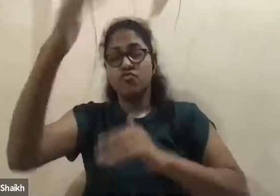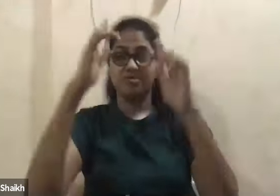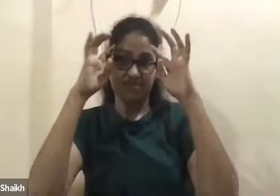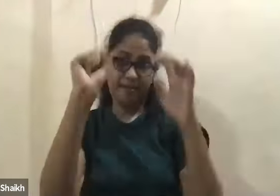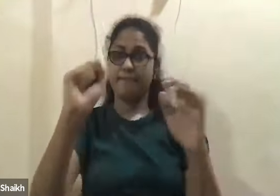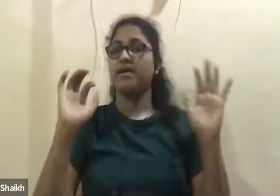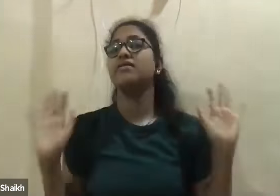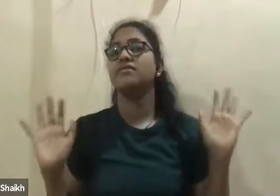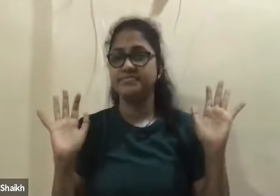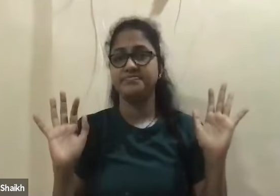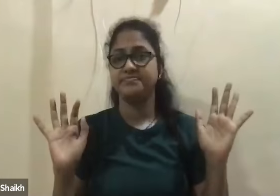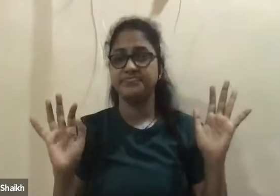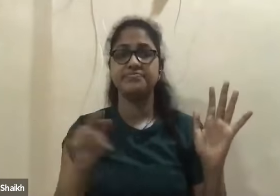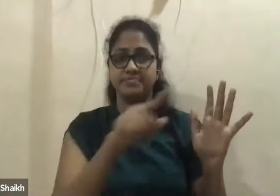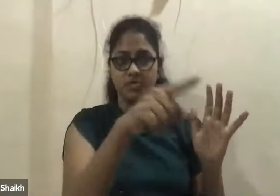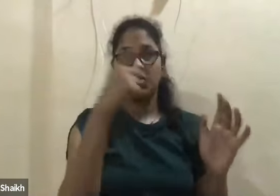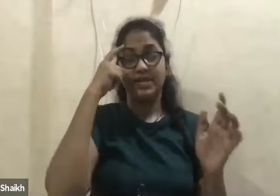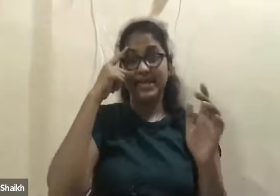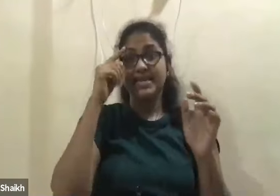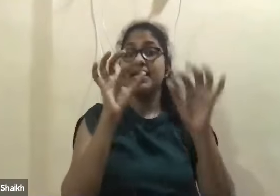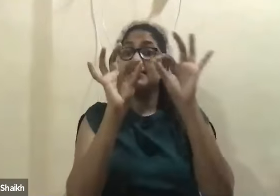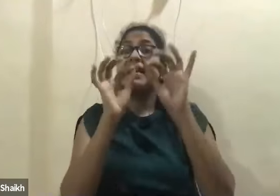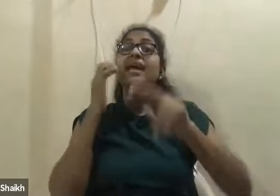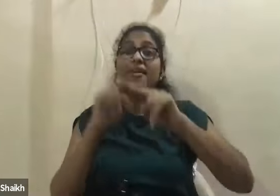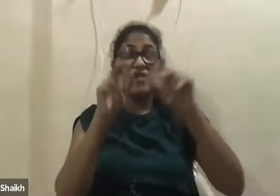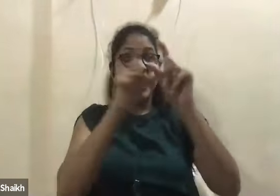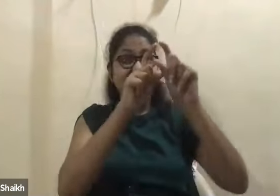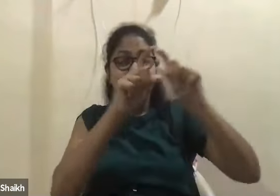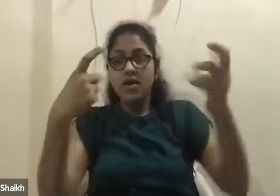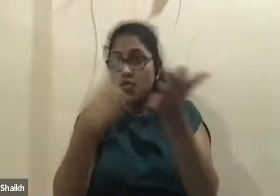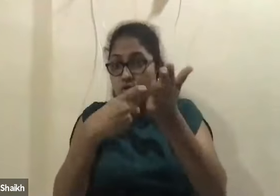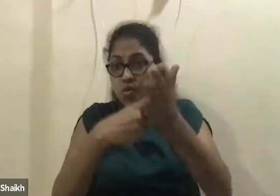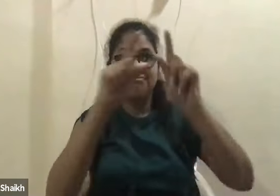Yeah, so I think specificity helps in that regard. Yes. Right, right.